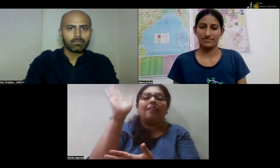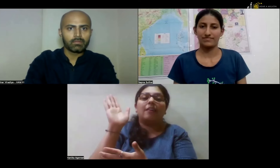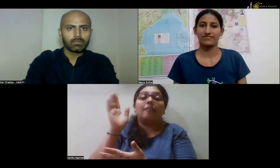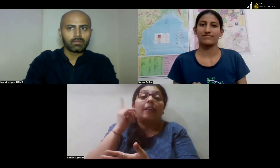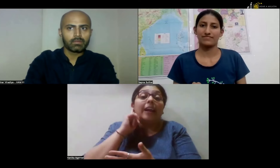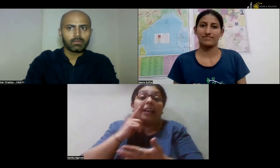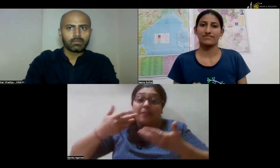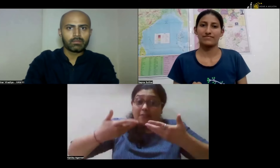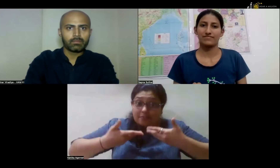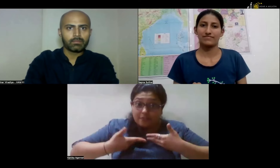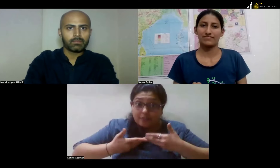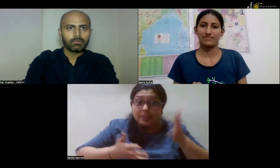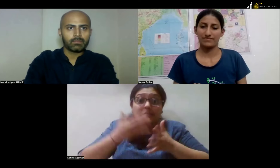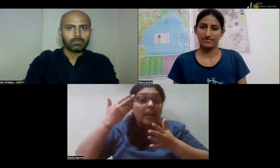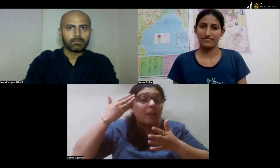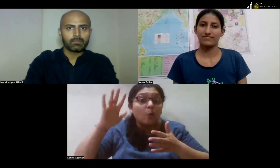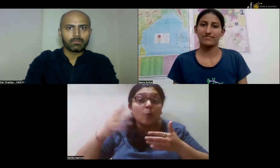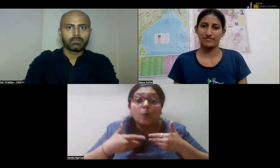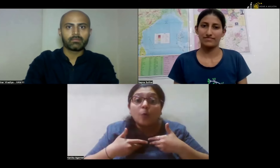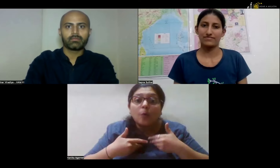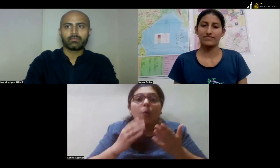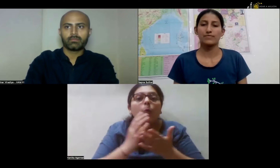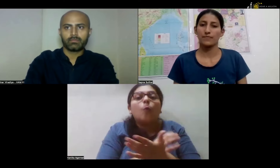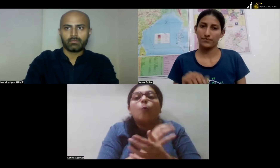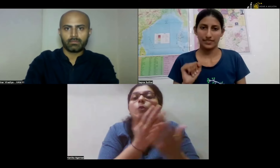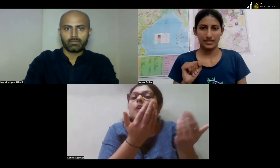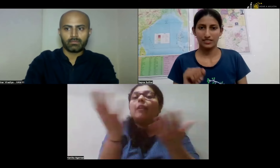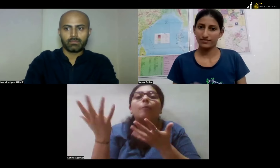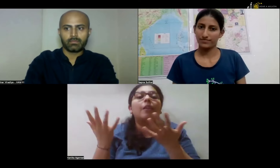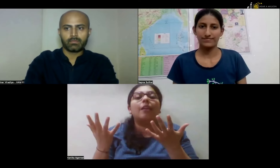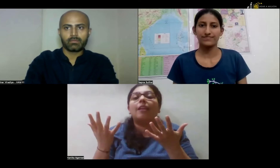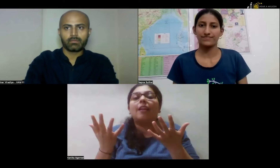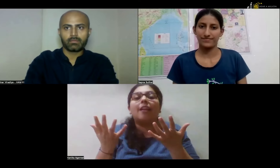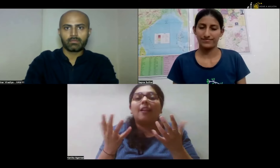B.Ed courses, so that is where they can learn ISL. But